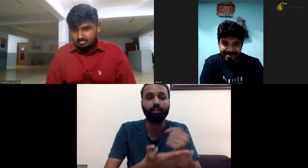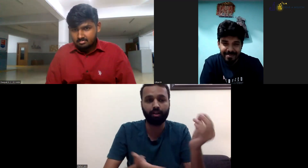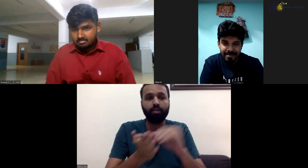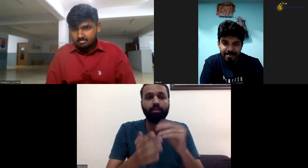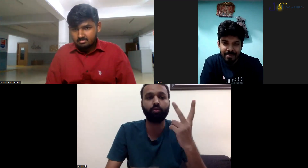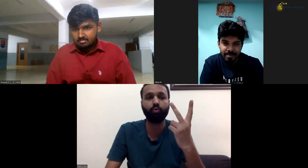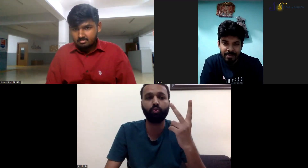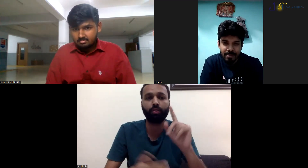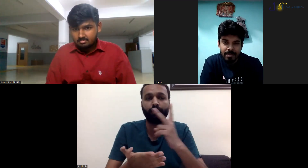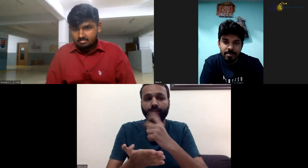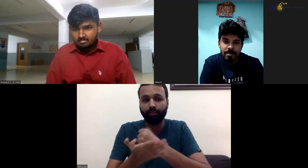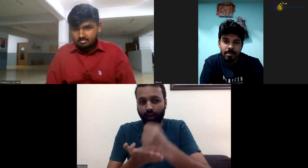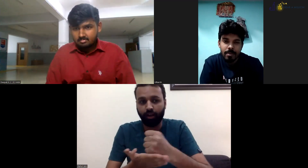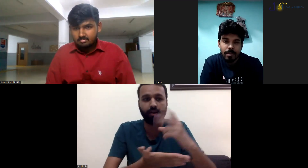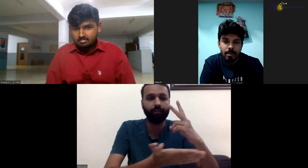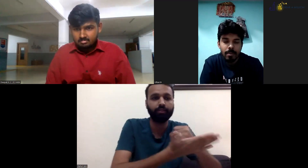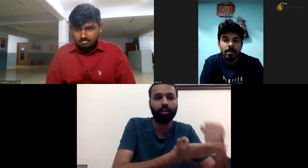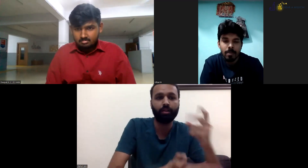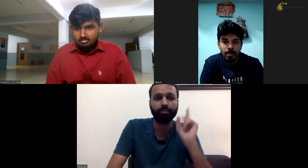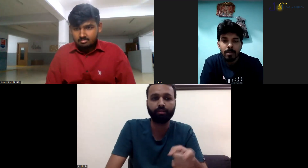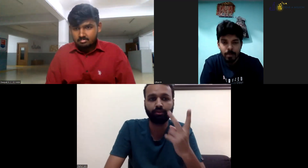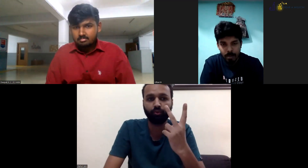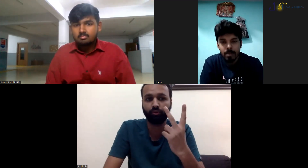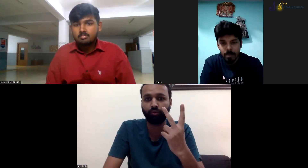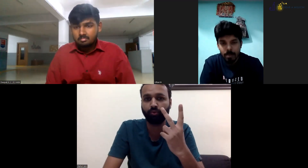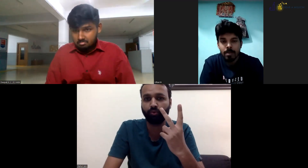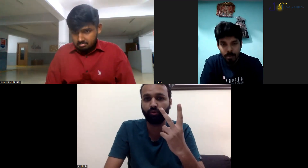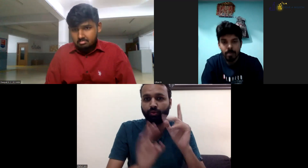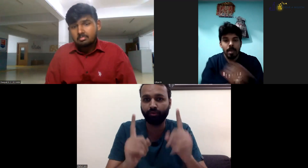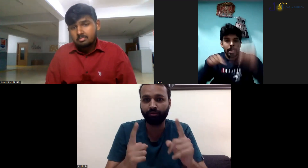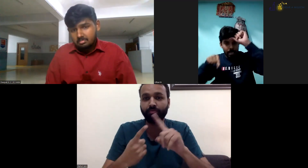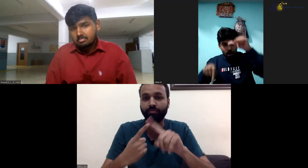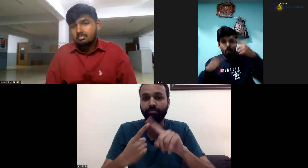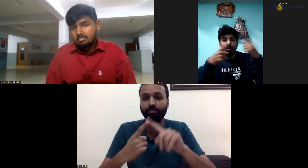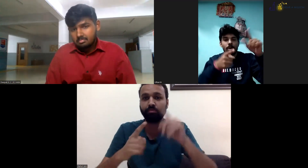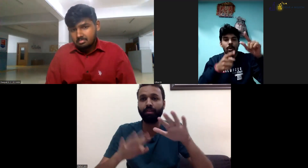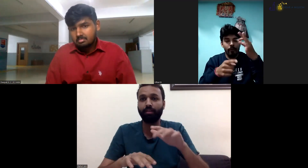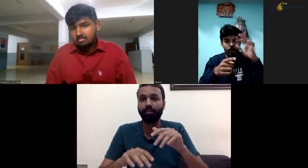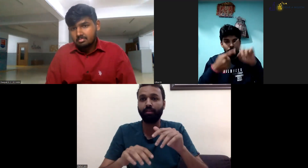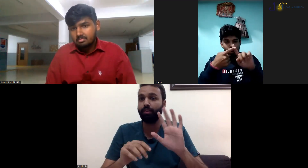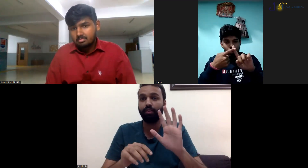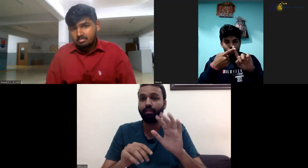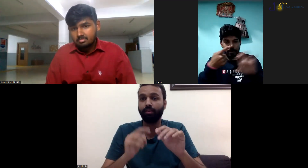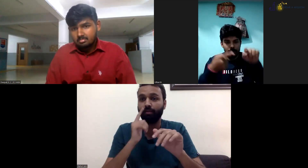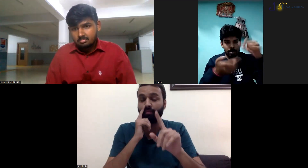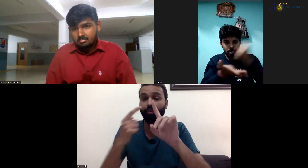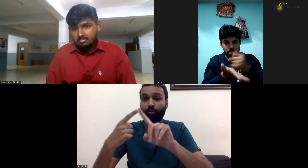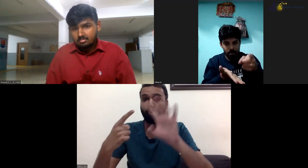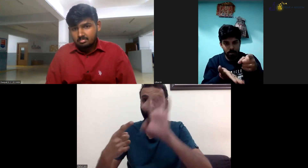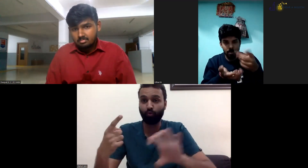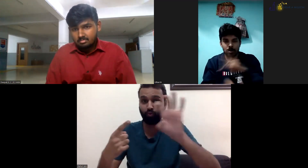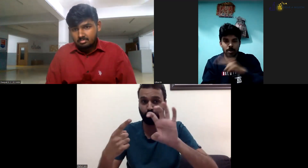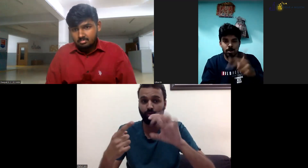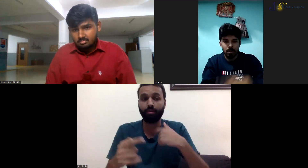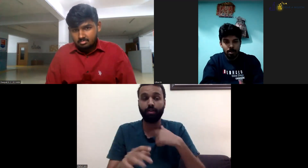and there, if you want to go UK, you have to have two visas then, not just one. You have to have in India